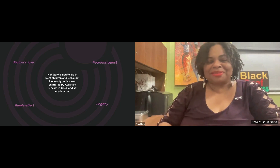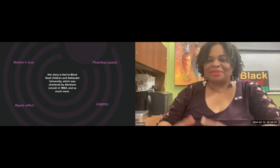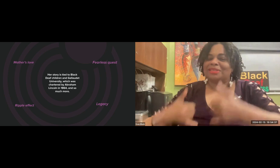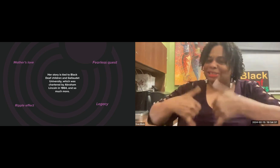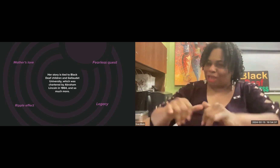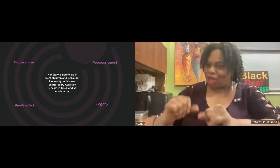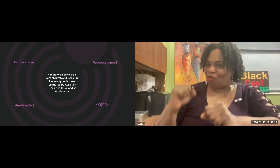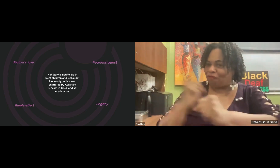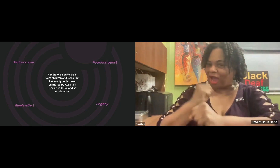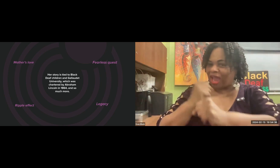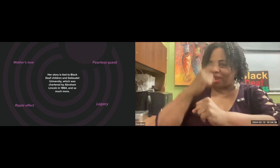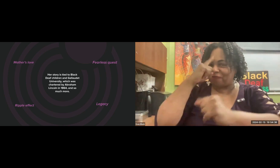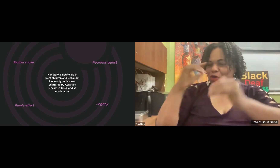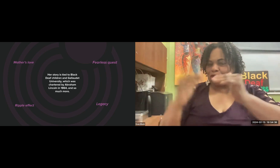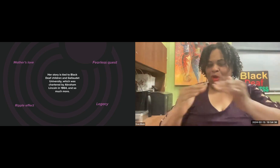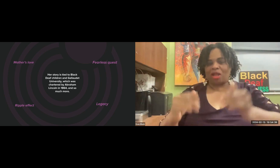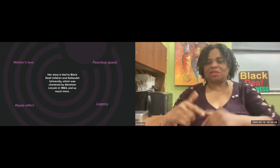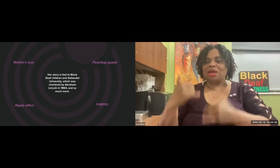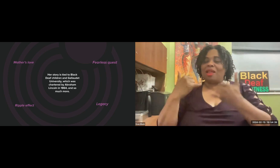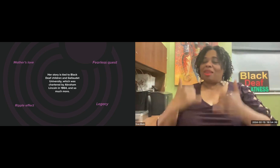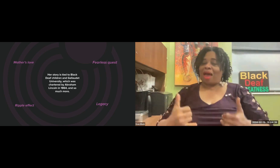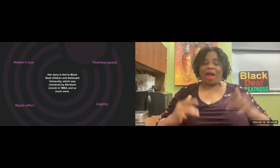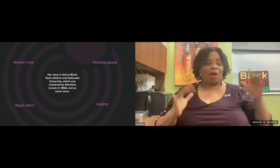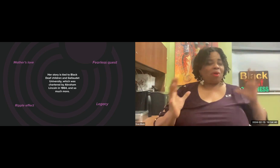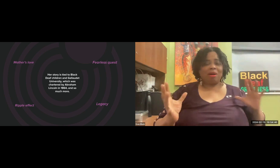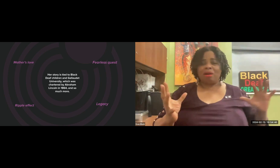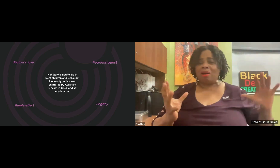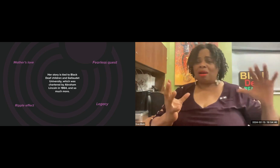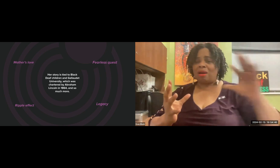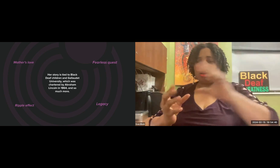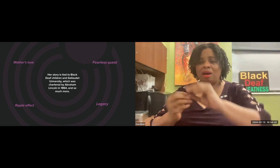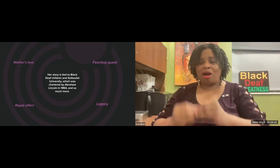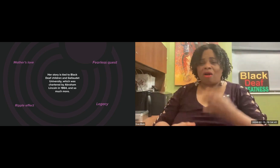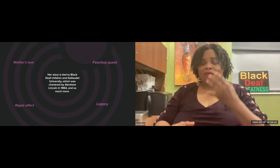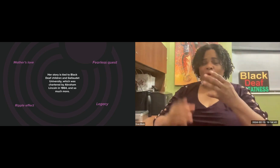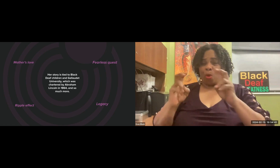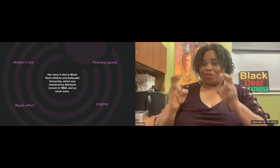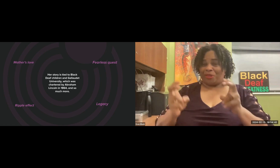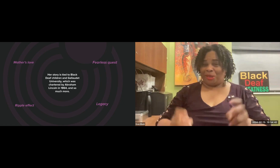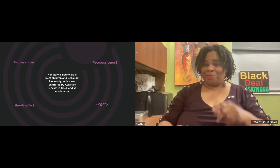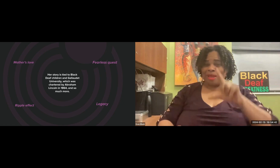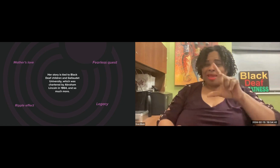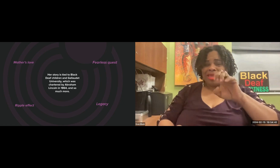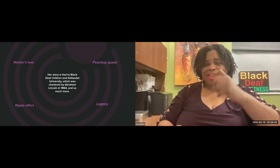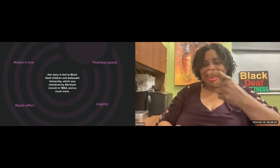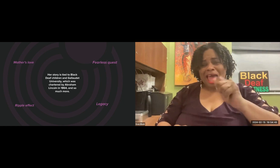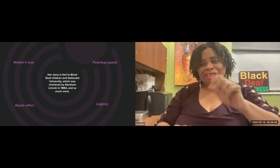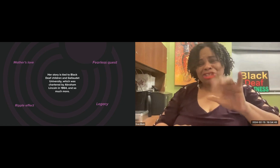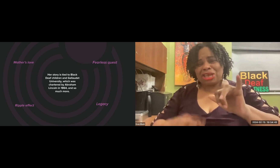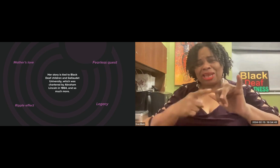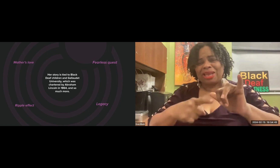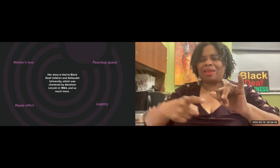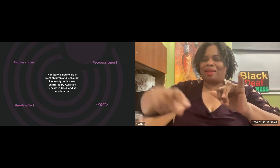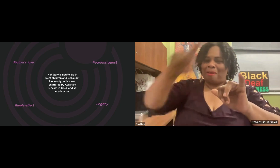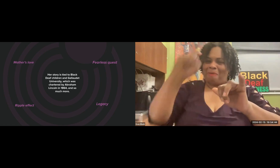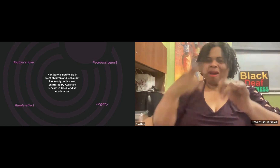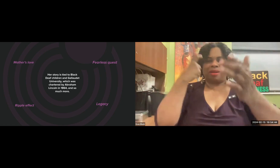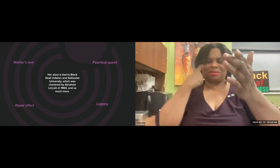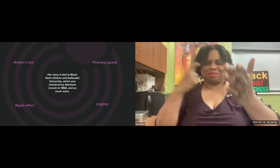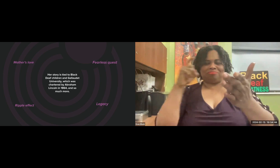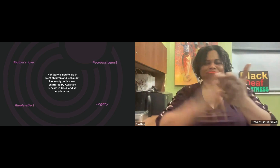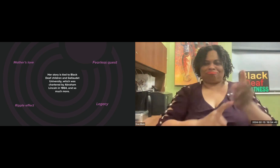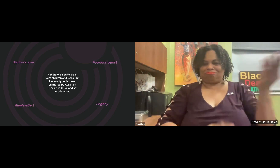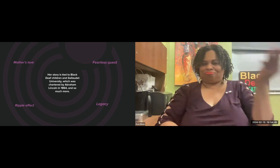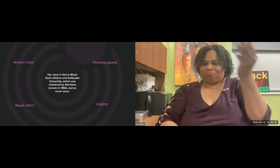it's such an accomplishment. And we know that we're not there yet, that in many areas we're still fighting for equality. But